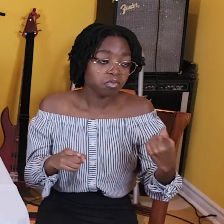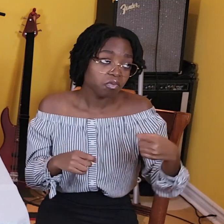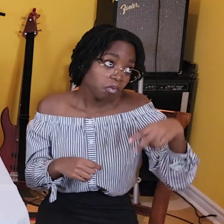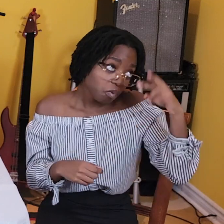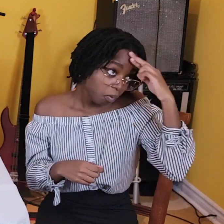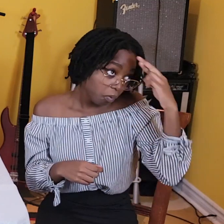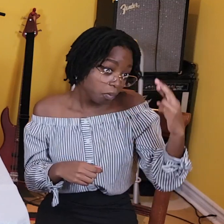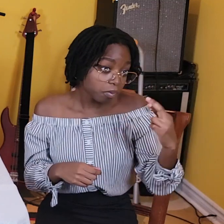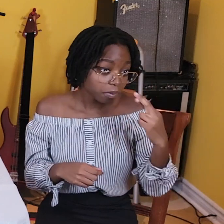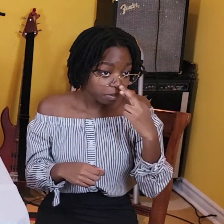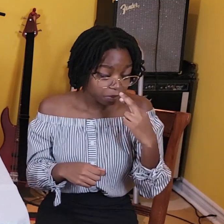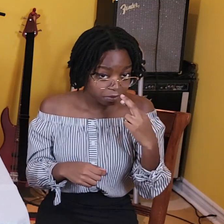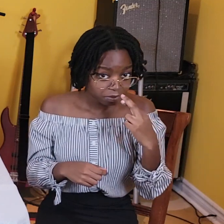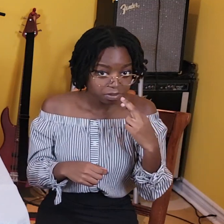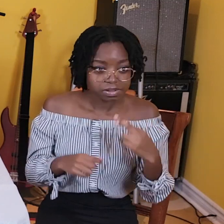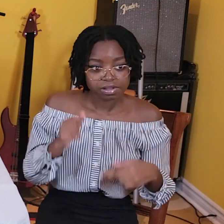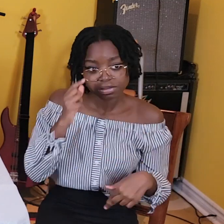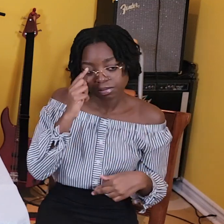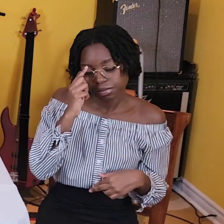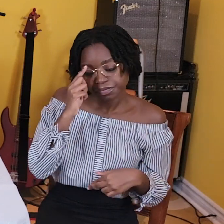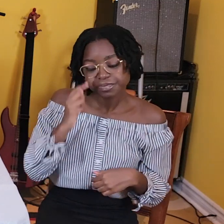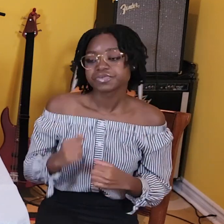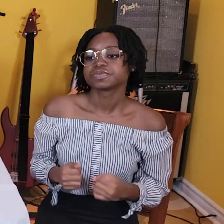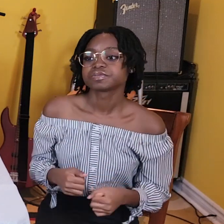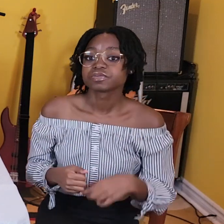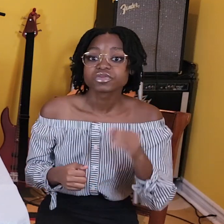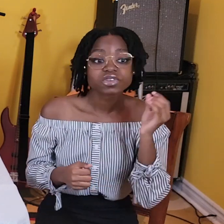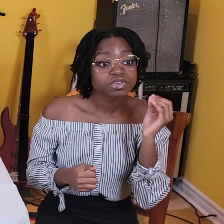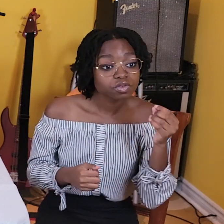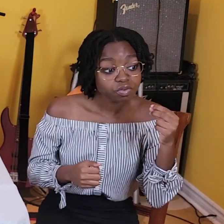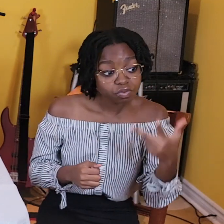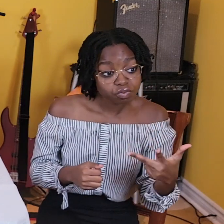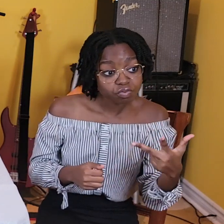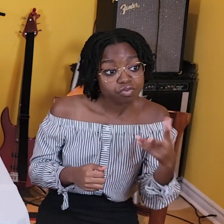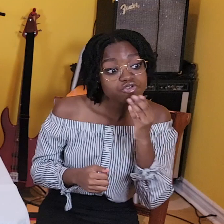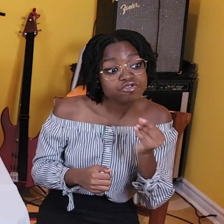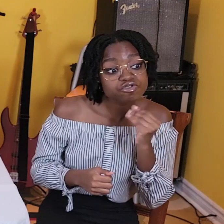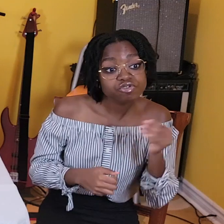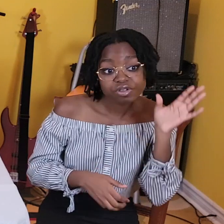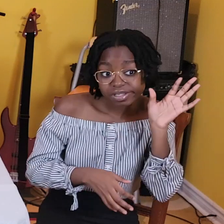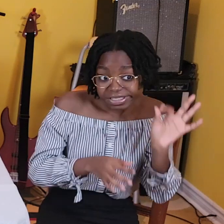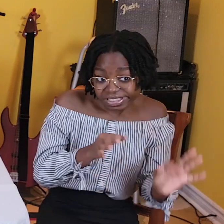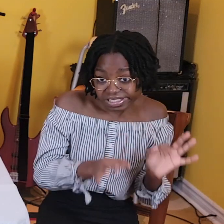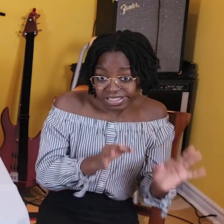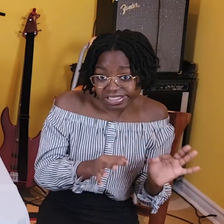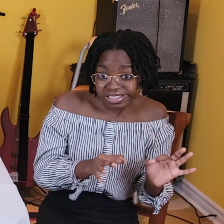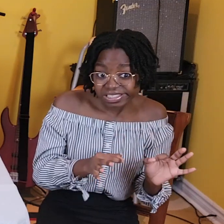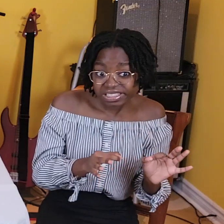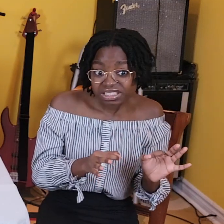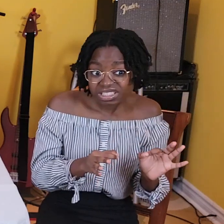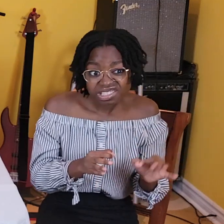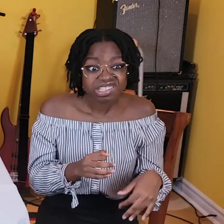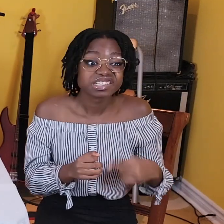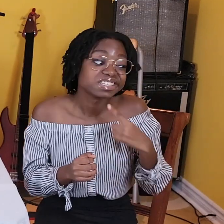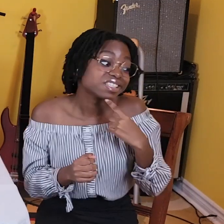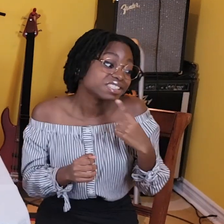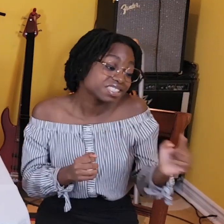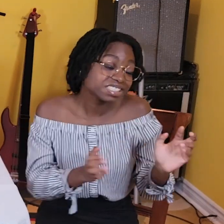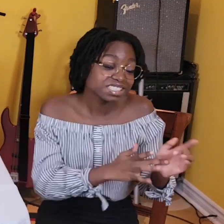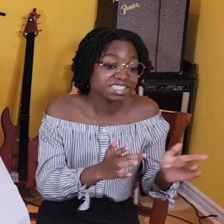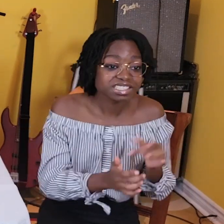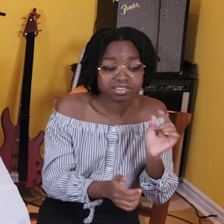So you see that the Jews, the three Jewish trials, they found him guilty on